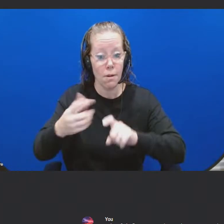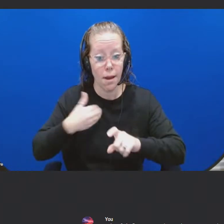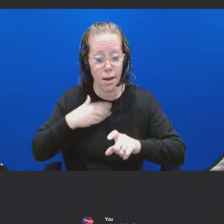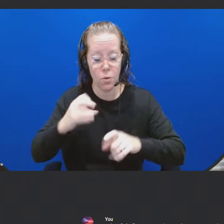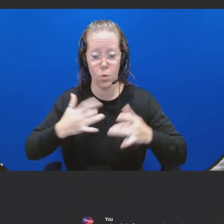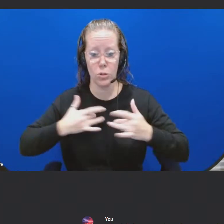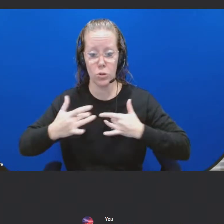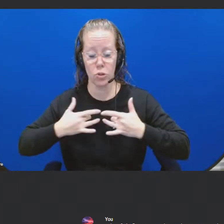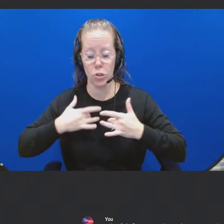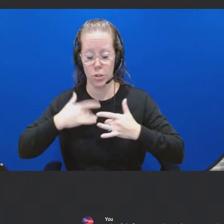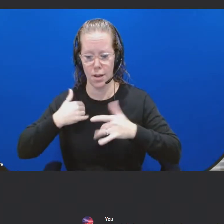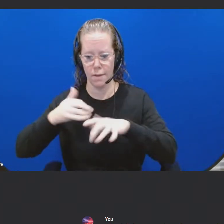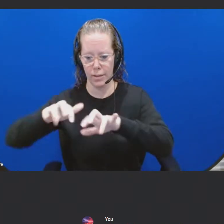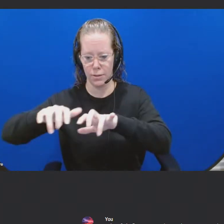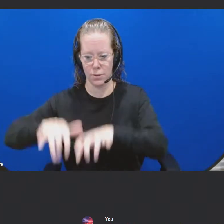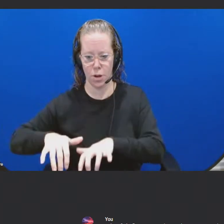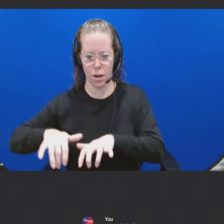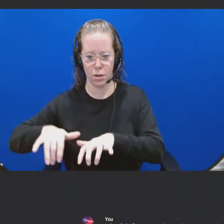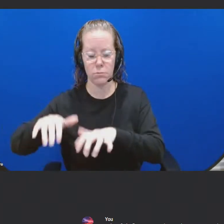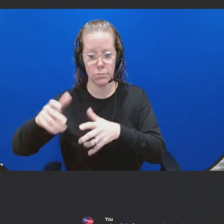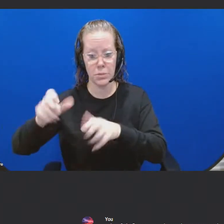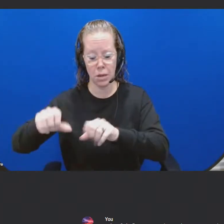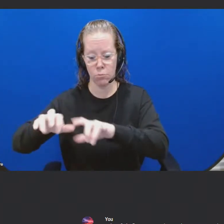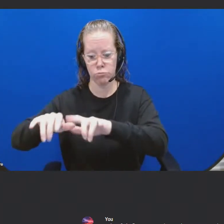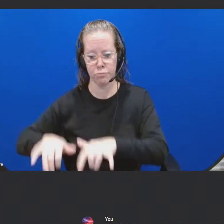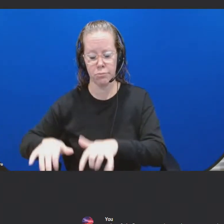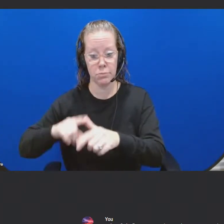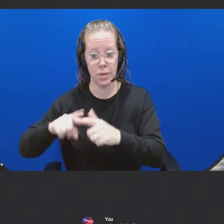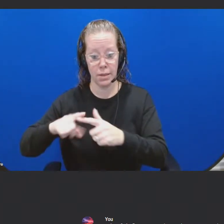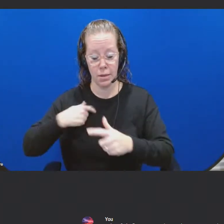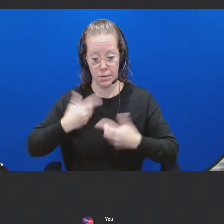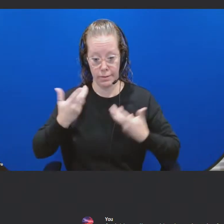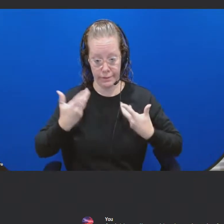chat area, and at the end of my